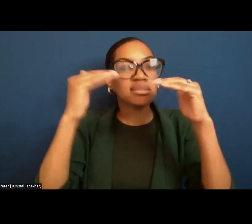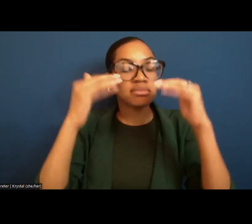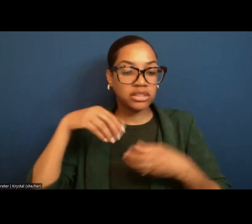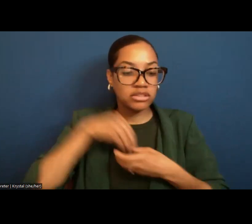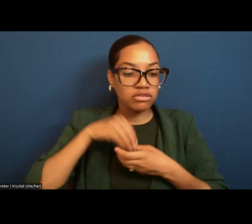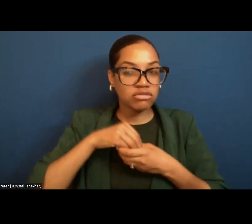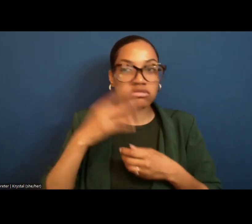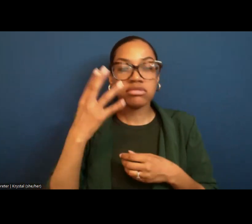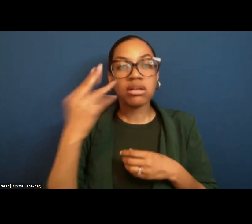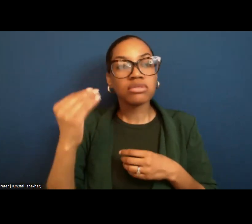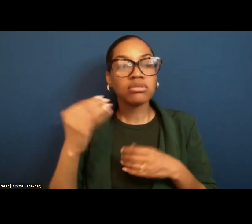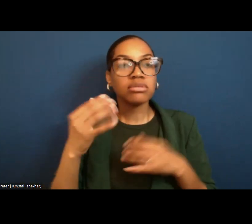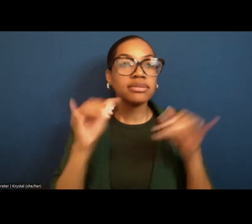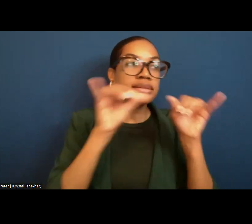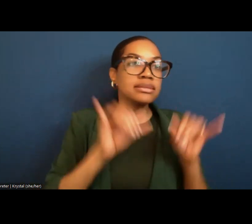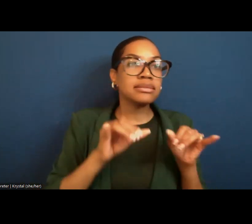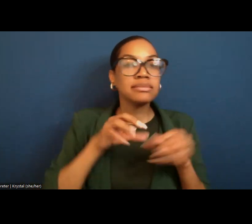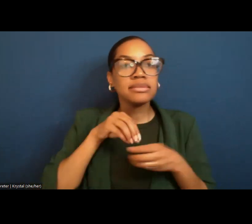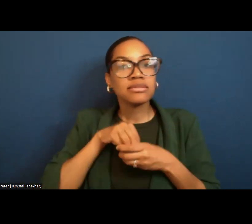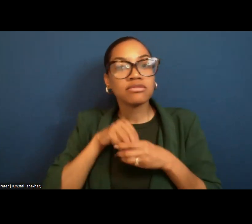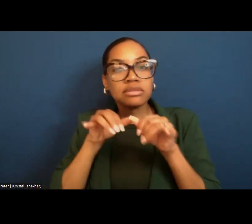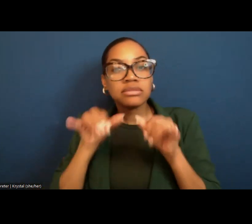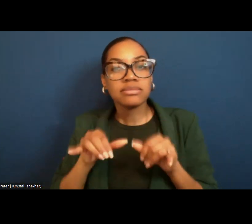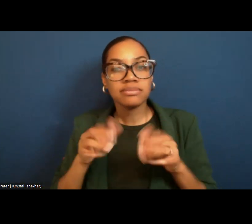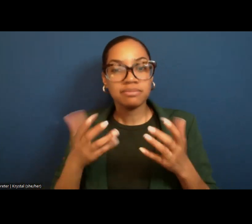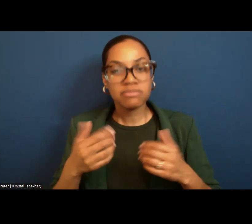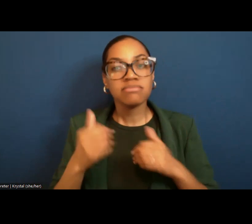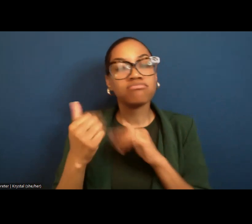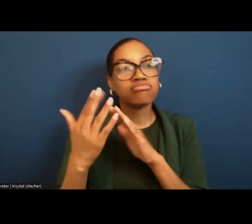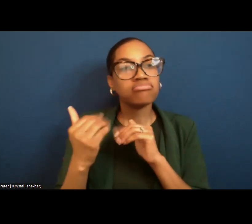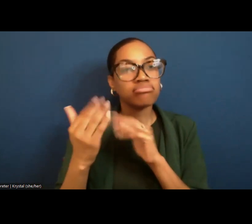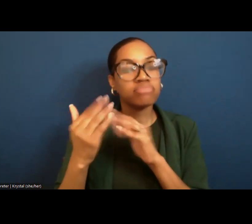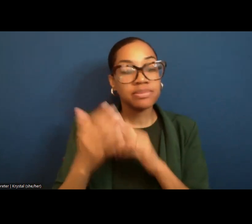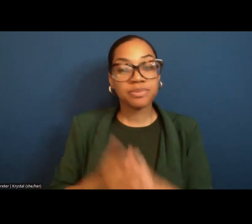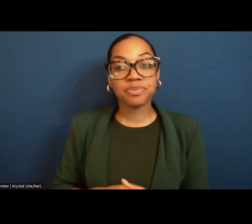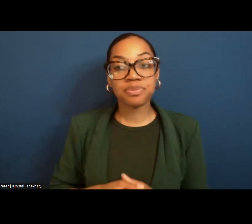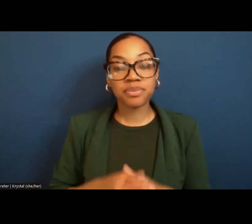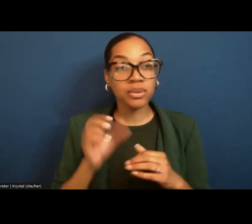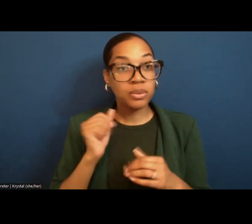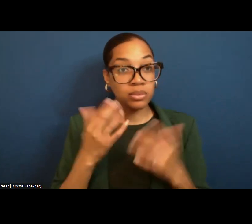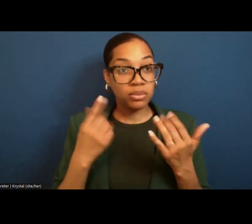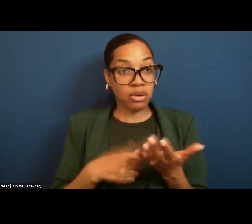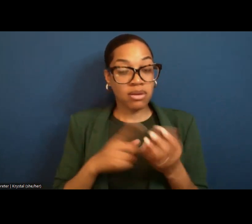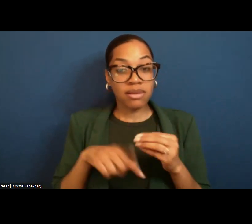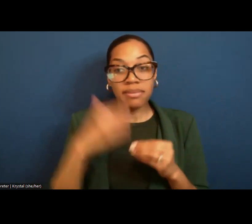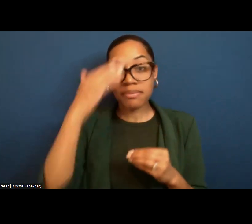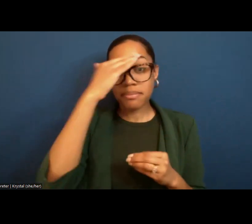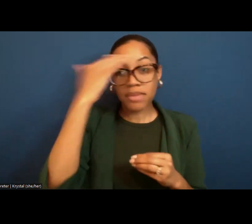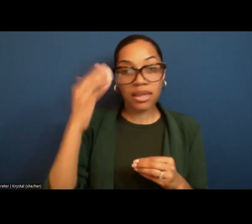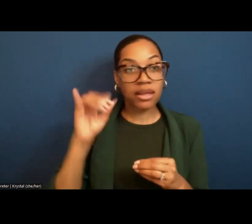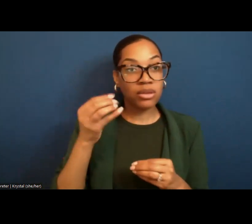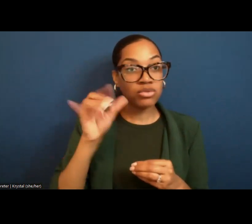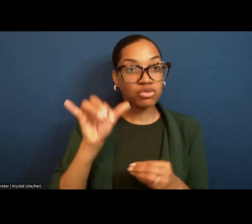for us, as we think about Black joy, I wanted to share this particular perspective from Beverly Daniel Tatum. She